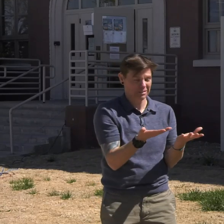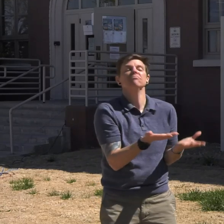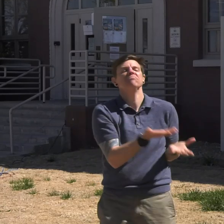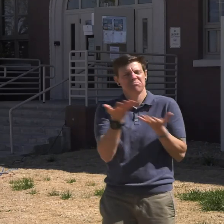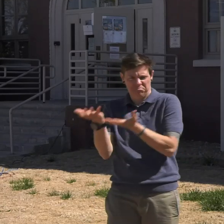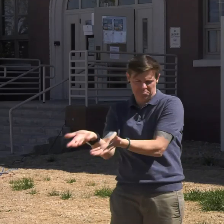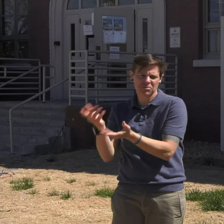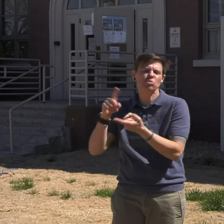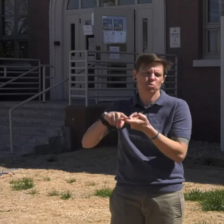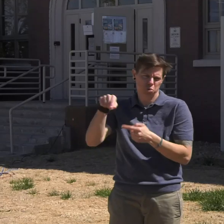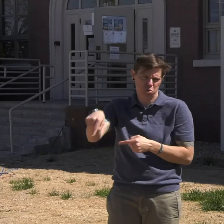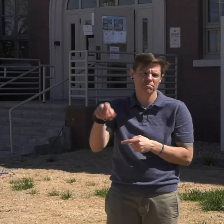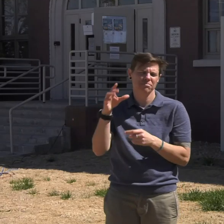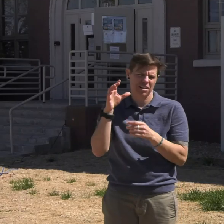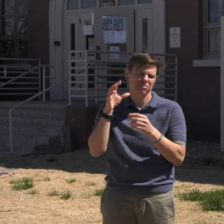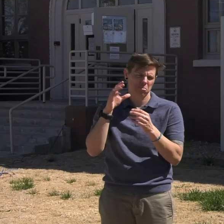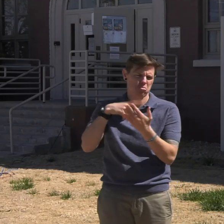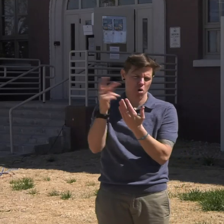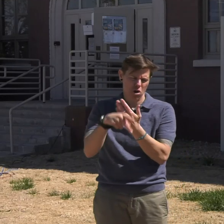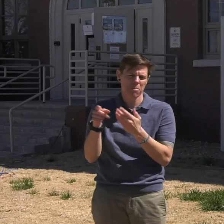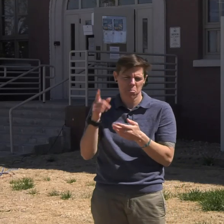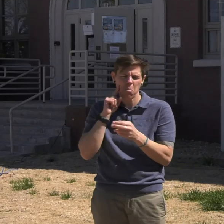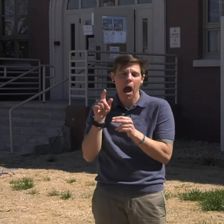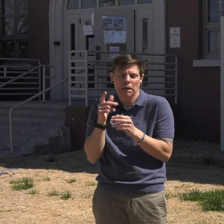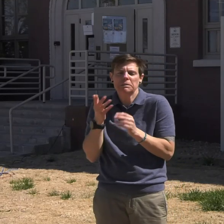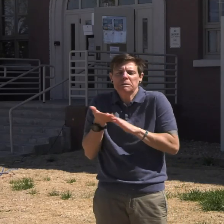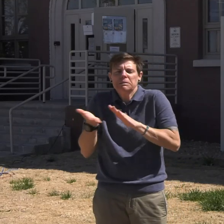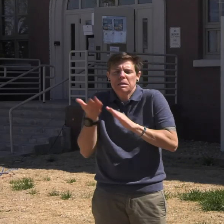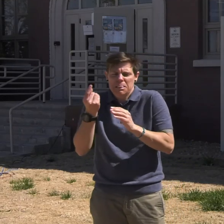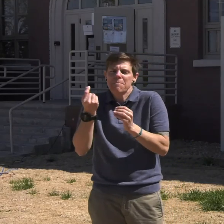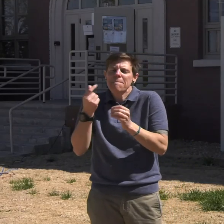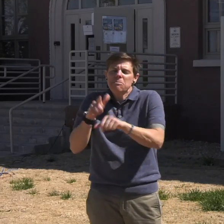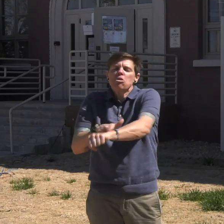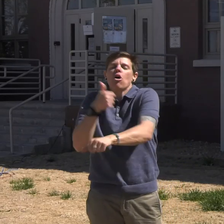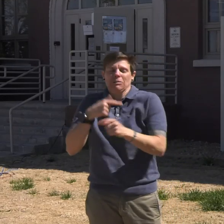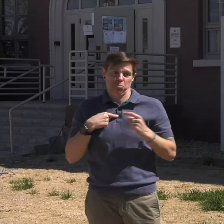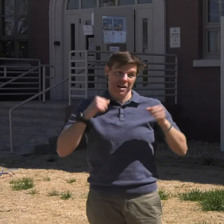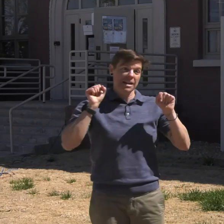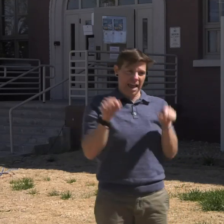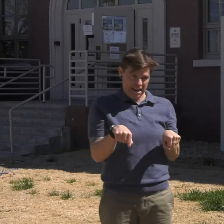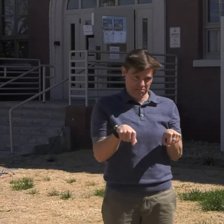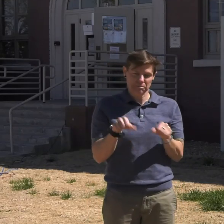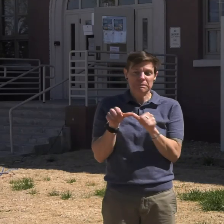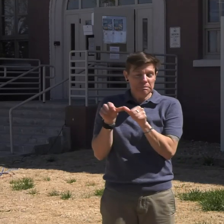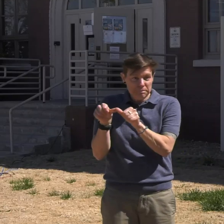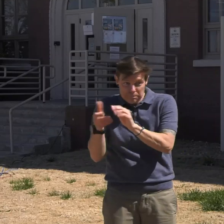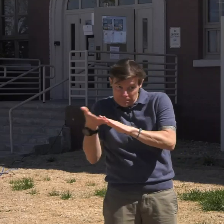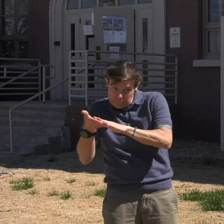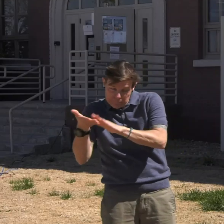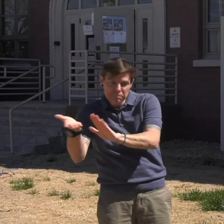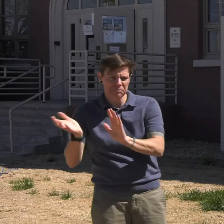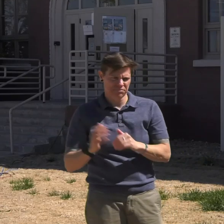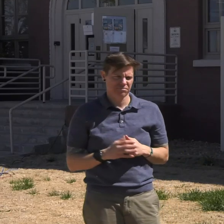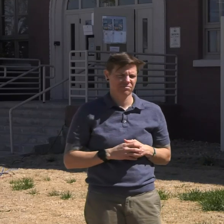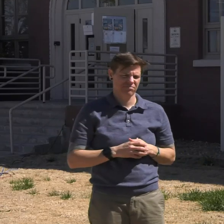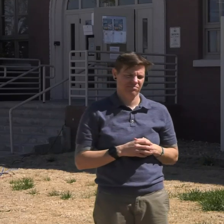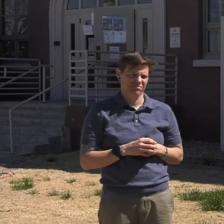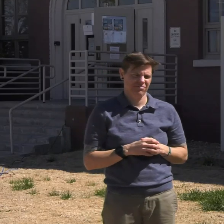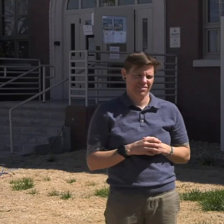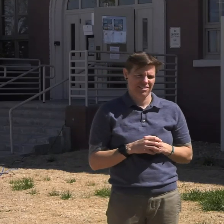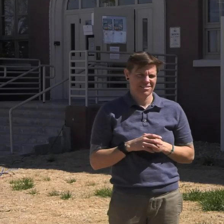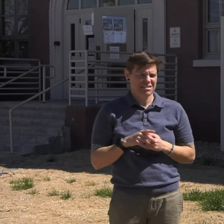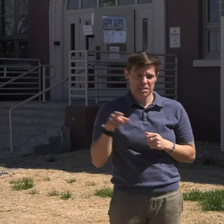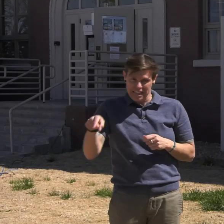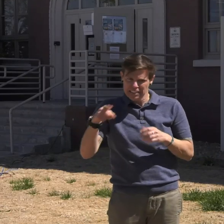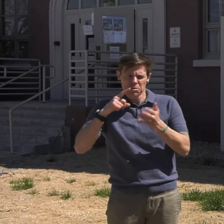centers. We're gonna keep doing that as long as it's feasible with respect to both distancing and need. And so that is,